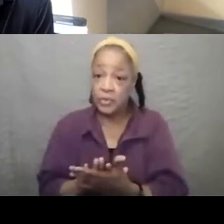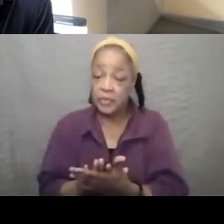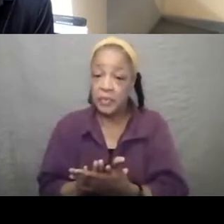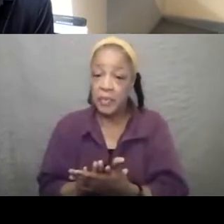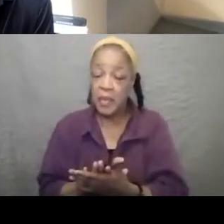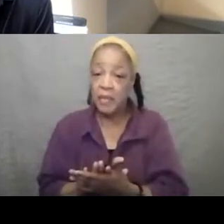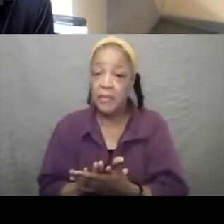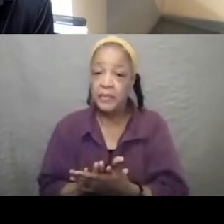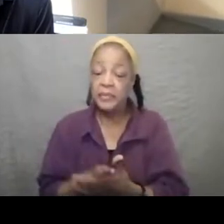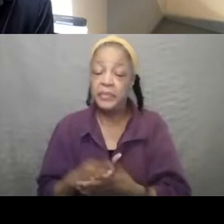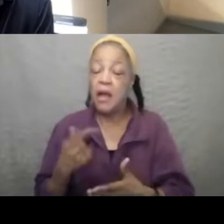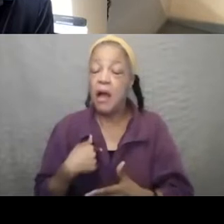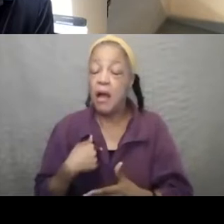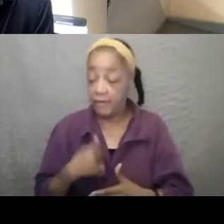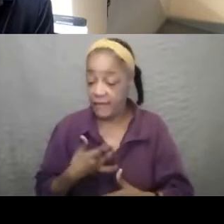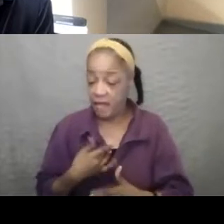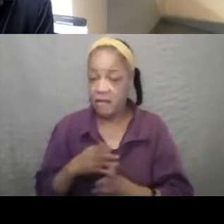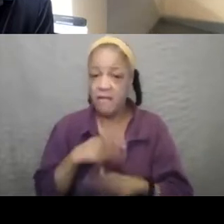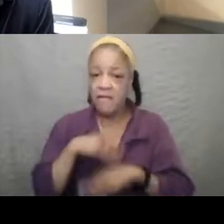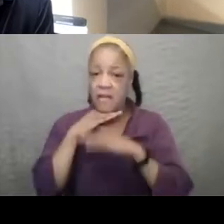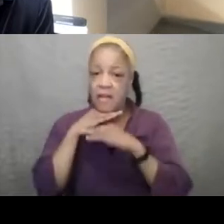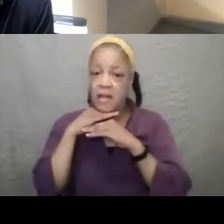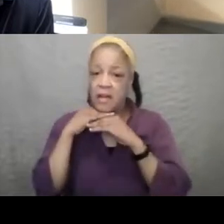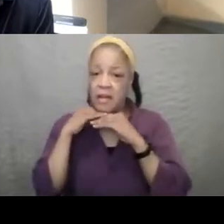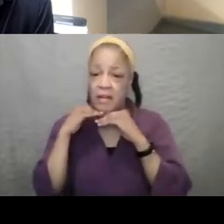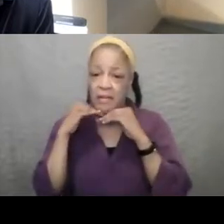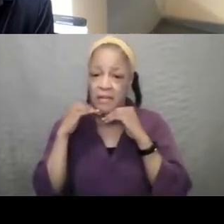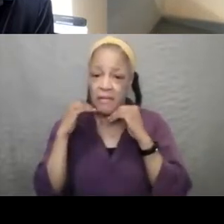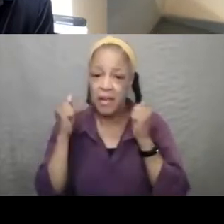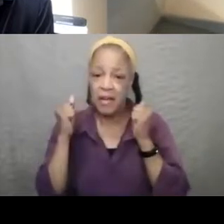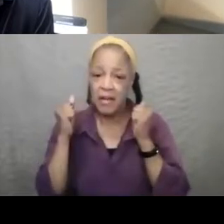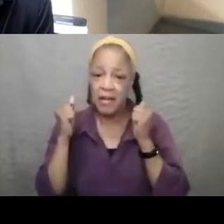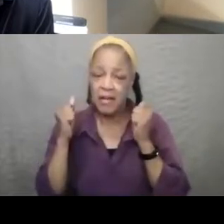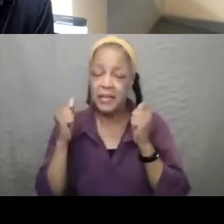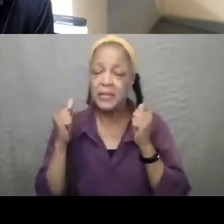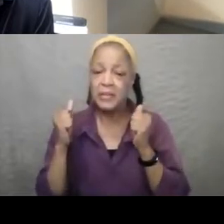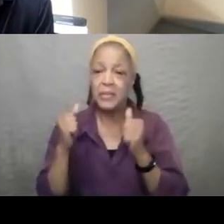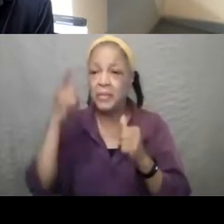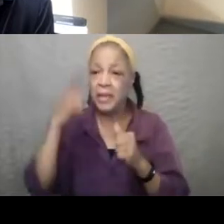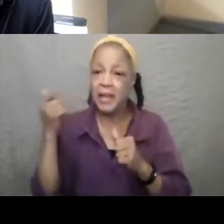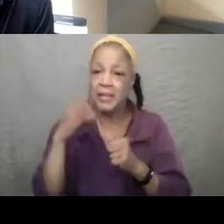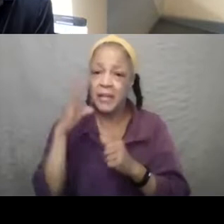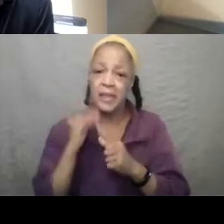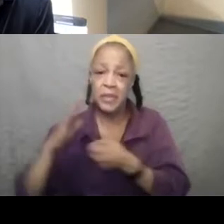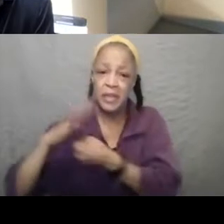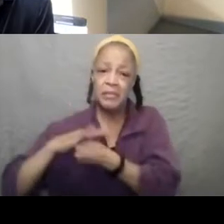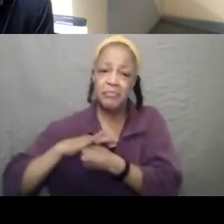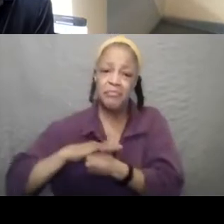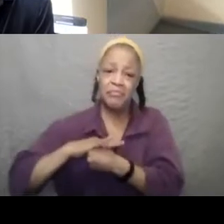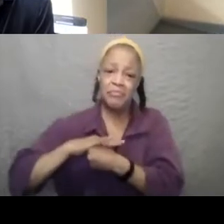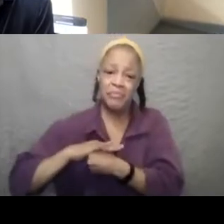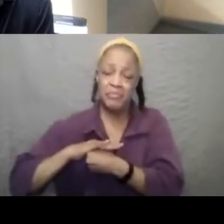up with the disability oppression I